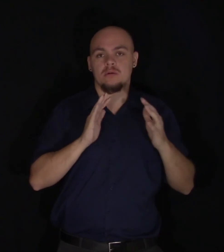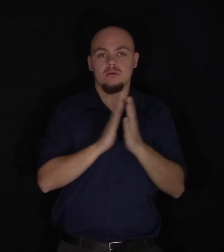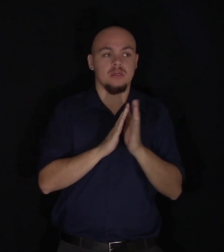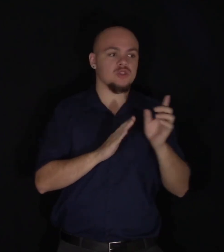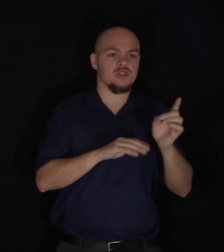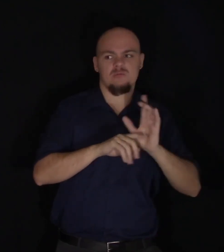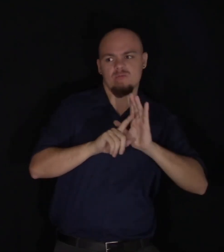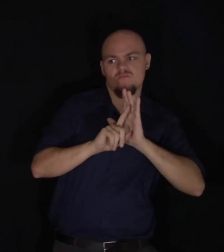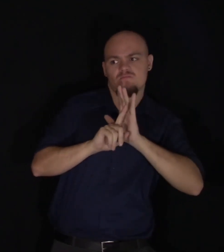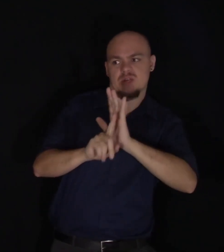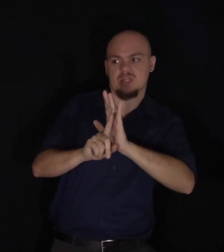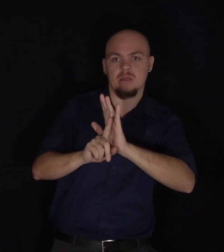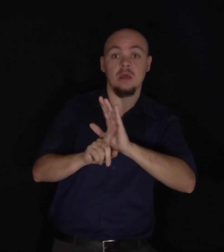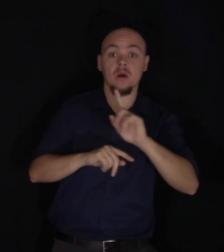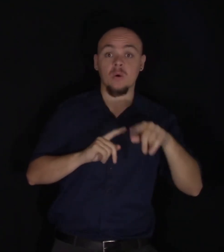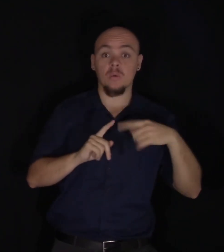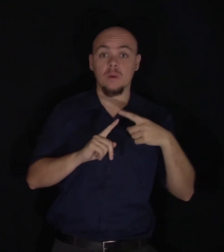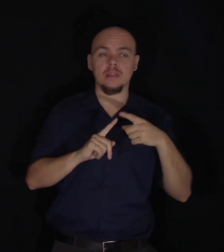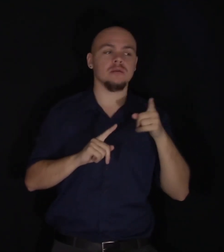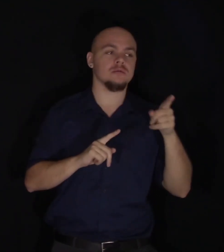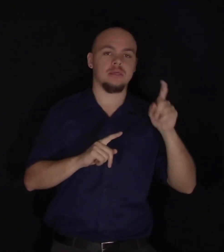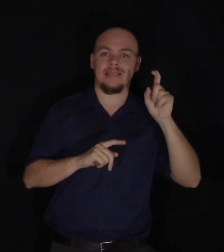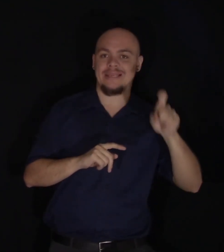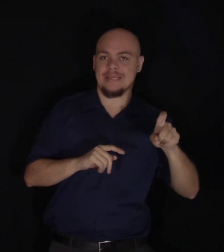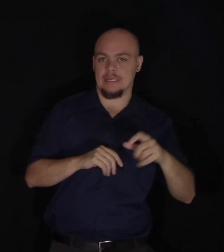away just when she needed him most.